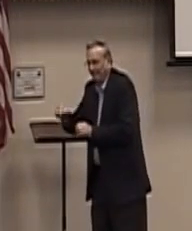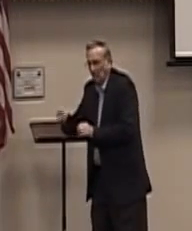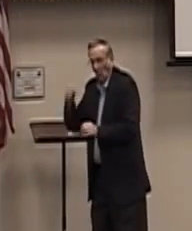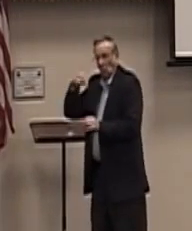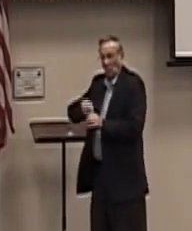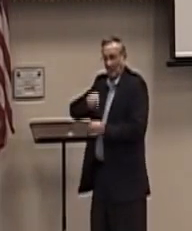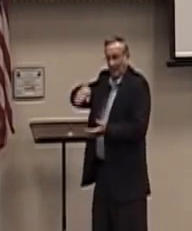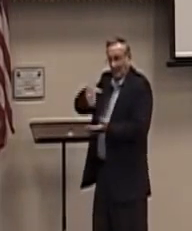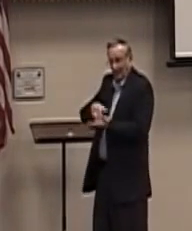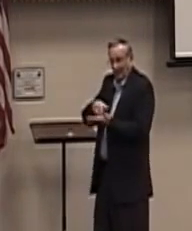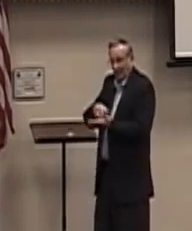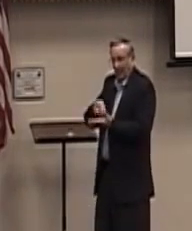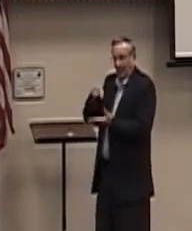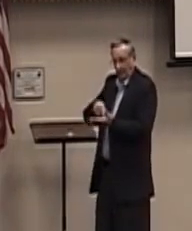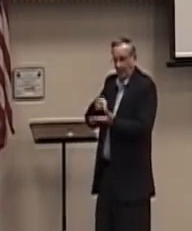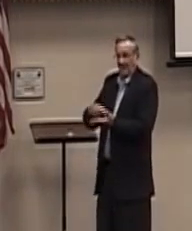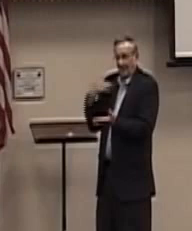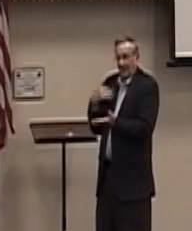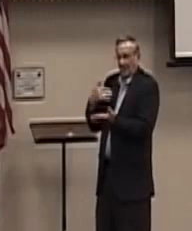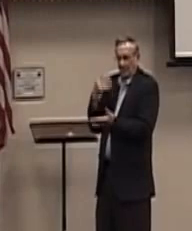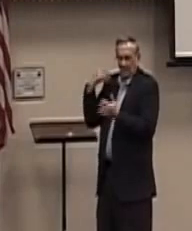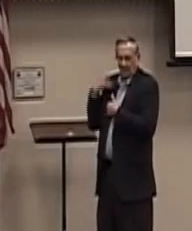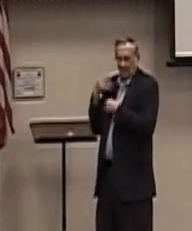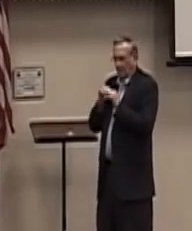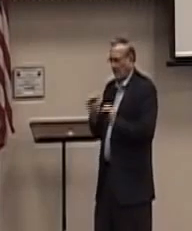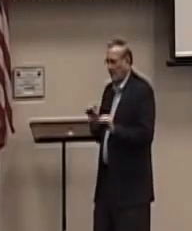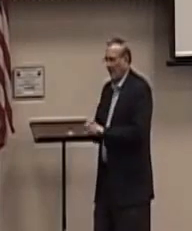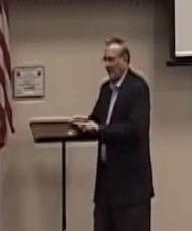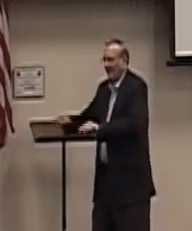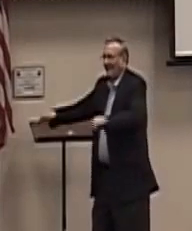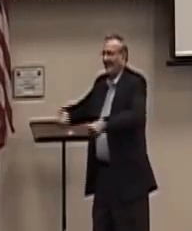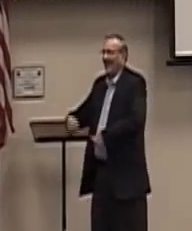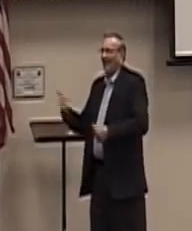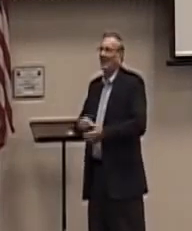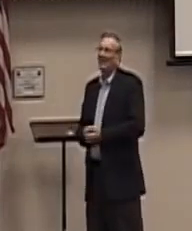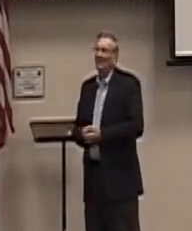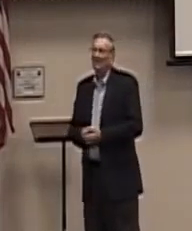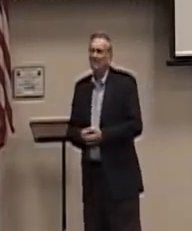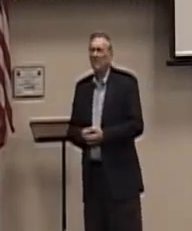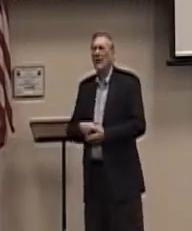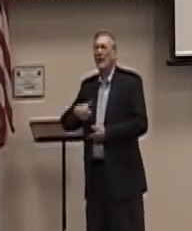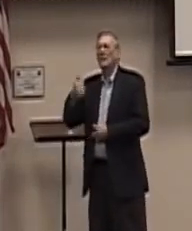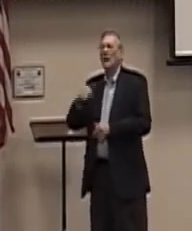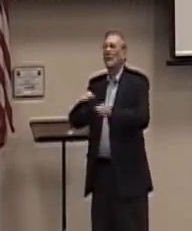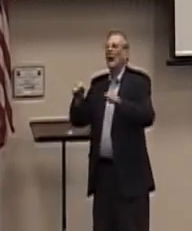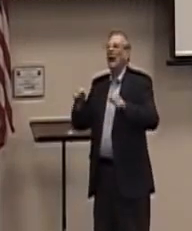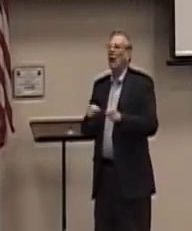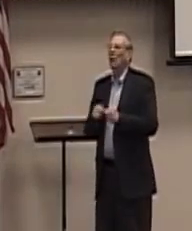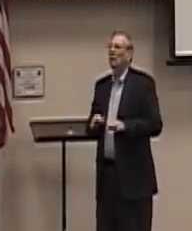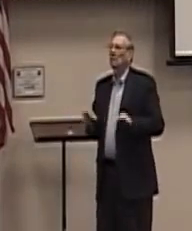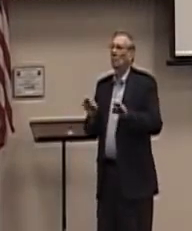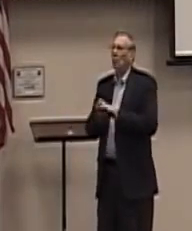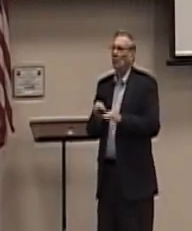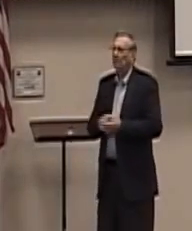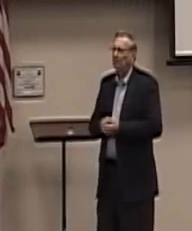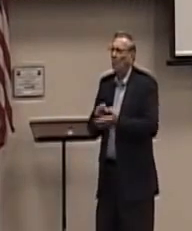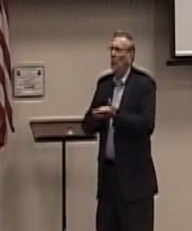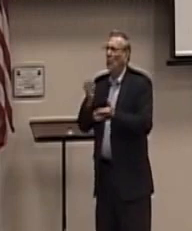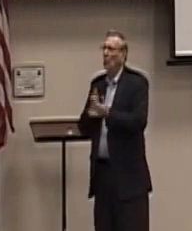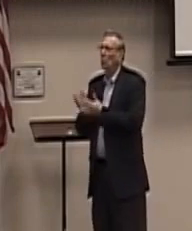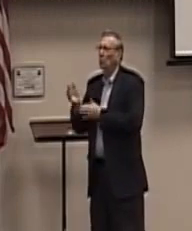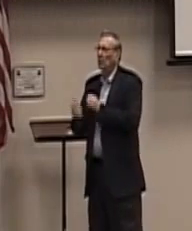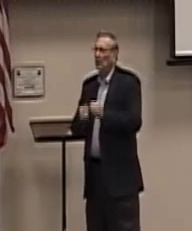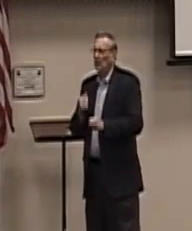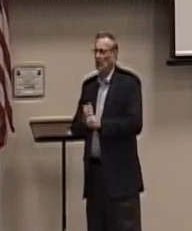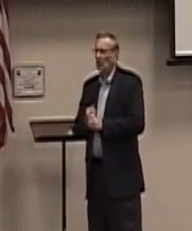he's thinking of the big picture. So mission care, and a whole lot goes in that. But then there's another area that's so important that we've learned over the years is